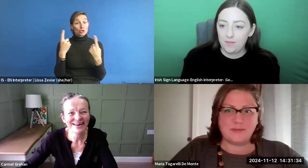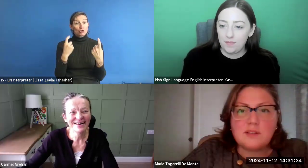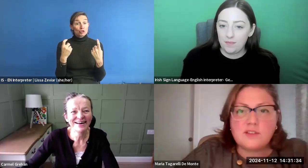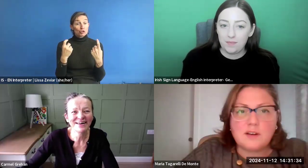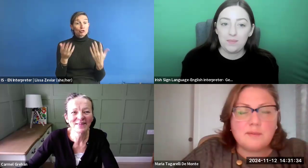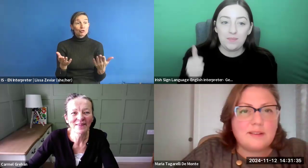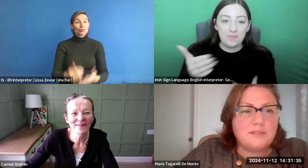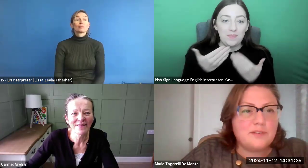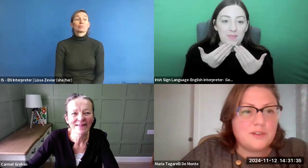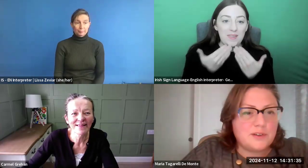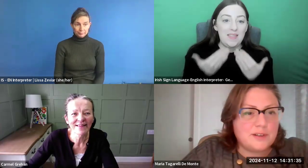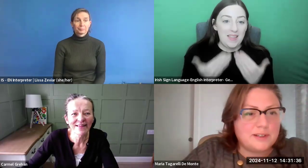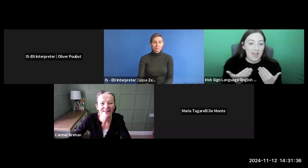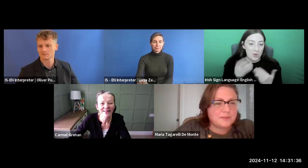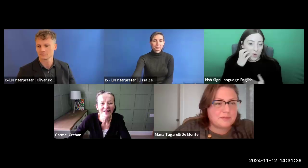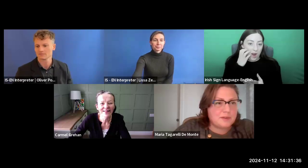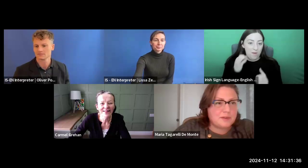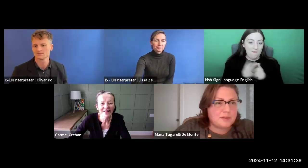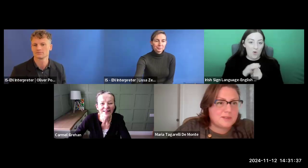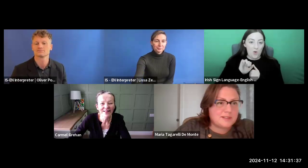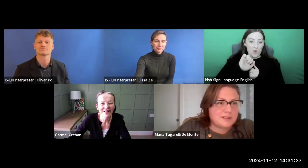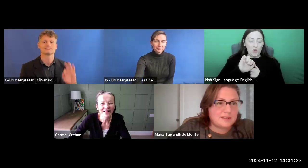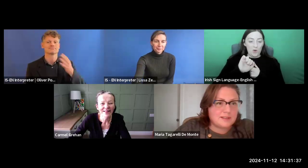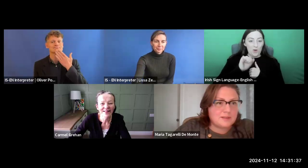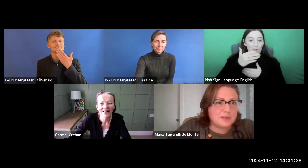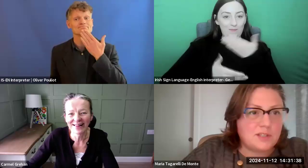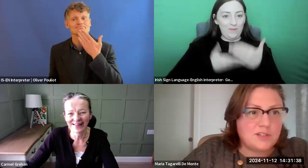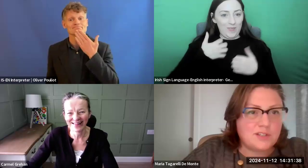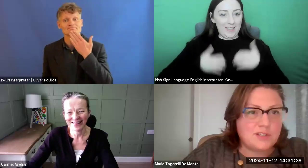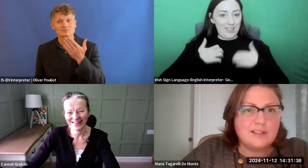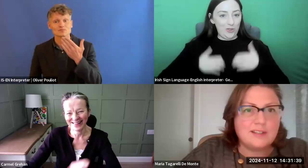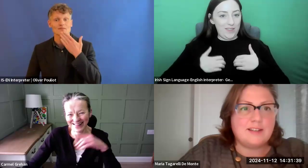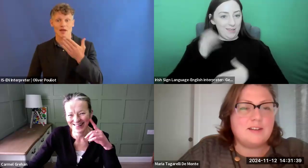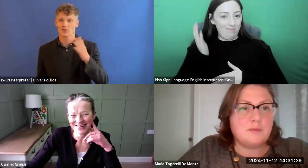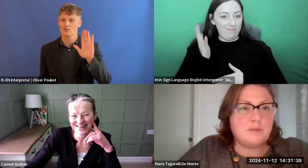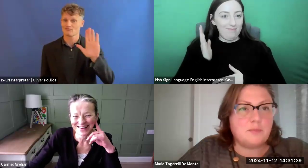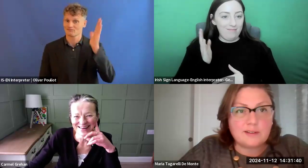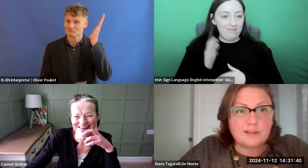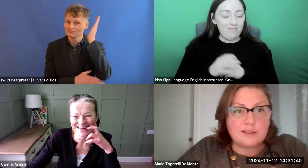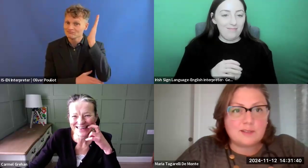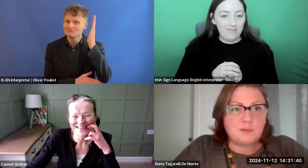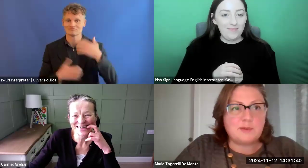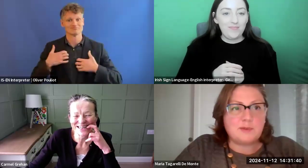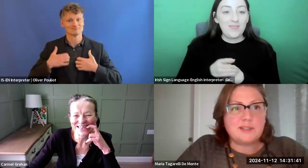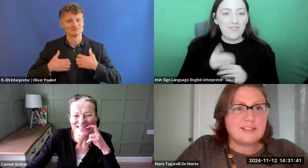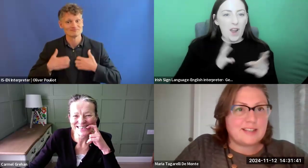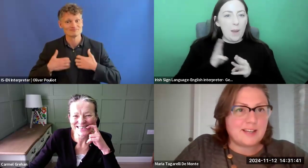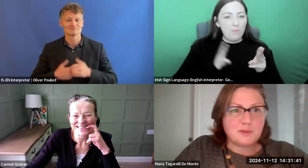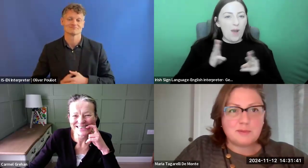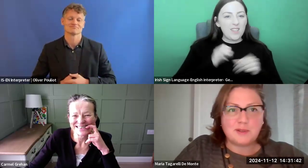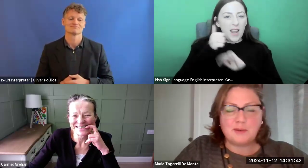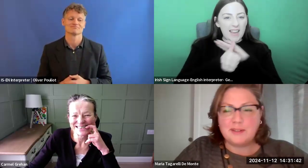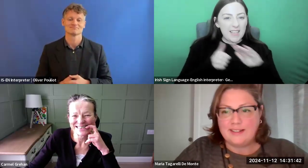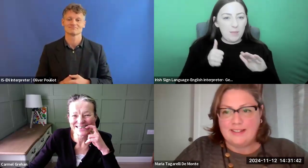Thank you very much, Carmel, for your very interesting speech, practical experience